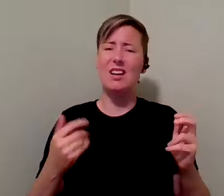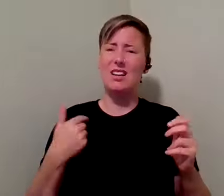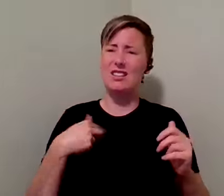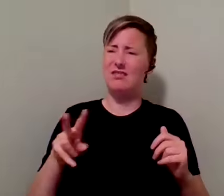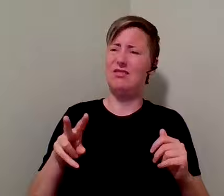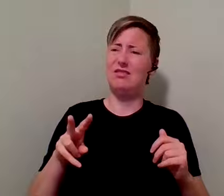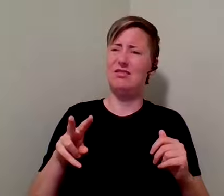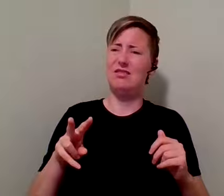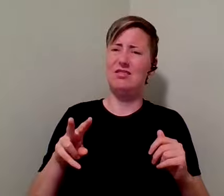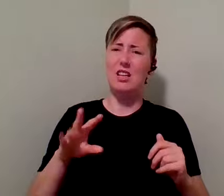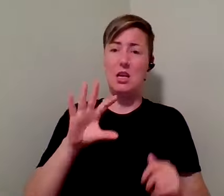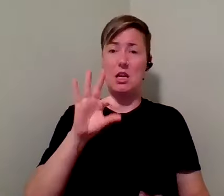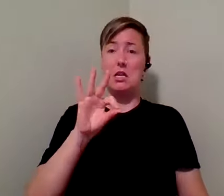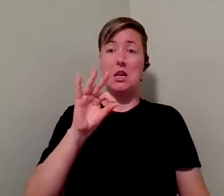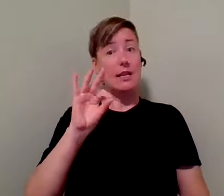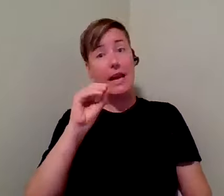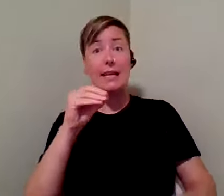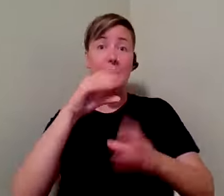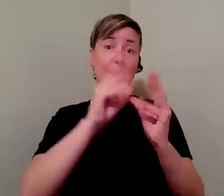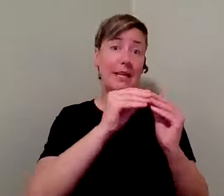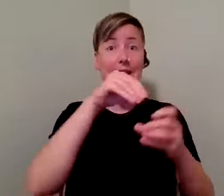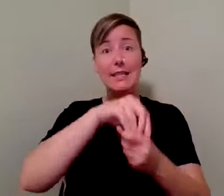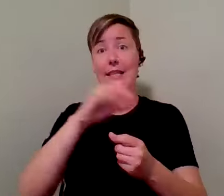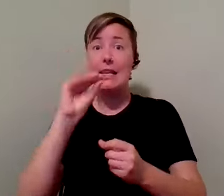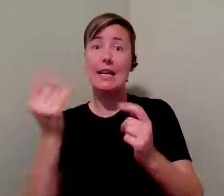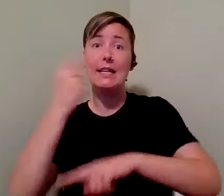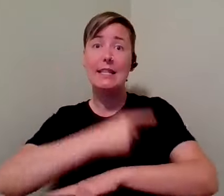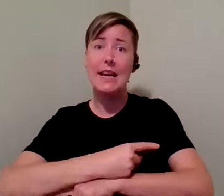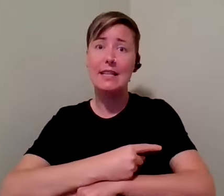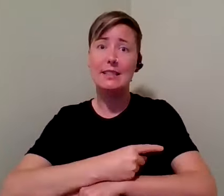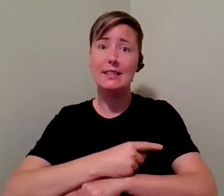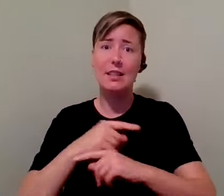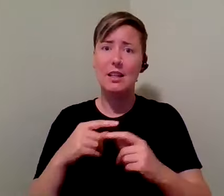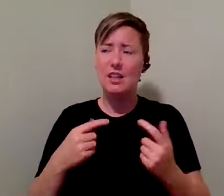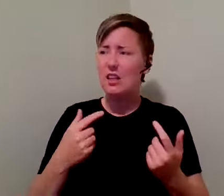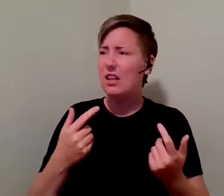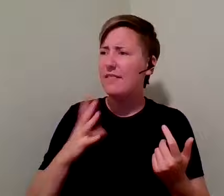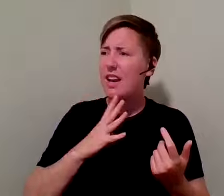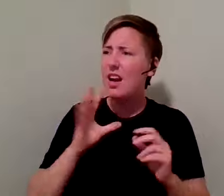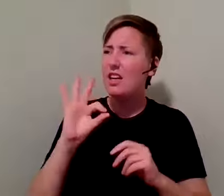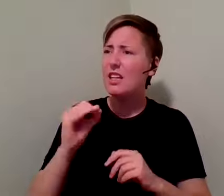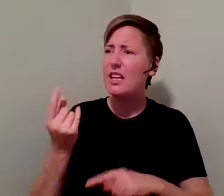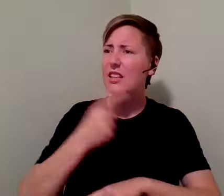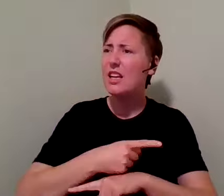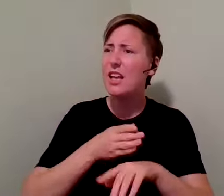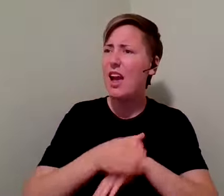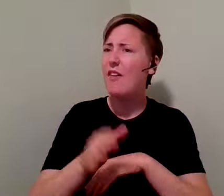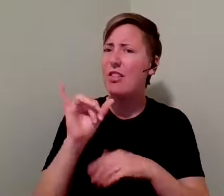happens after 90 days? Well, you start over again. Why? What will happen? Because you'll make a lot of meetings. And then what? Meeting makers will make